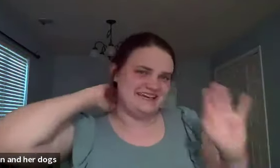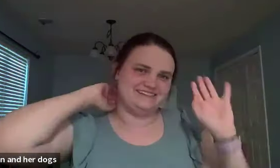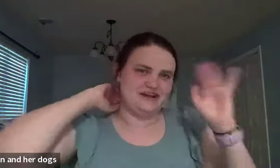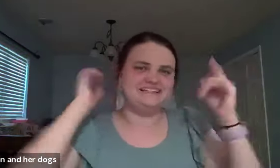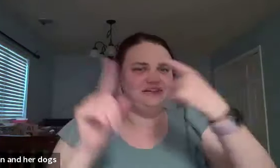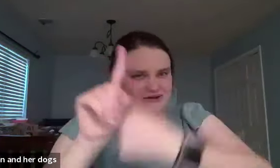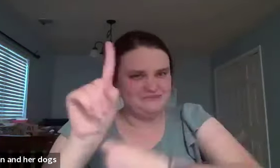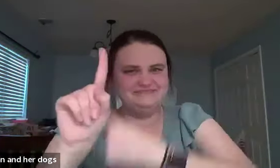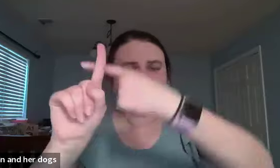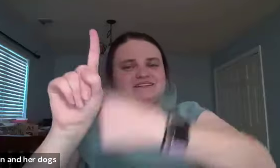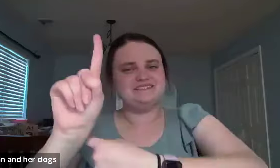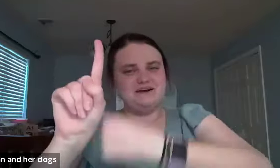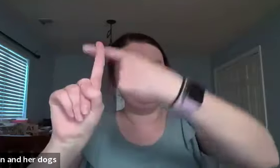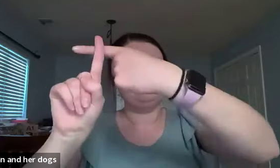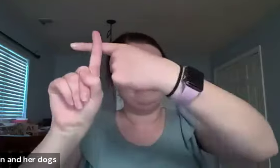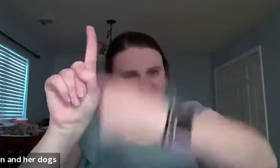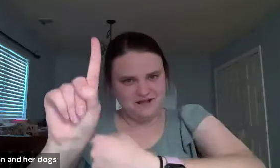like trying to tell them. So month.